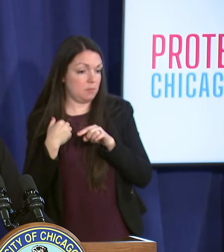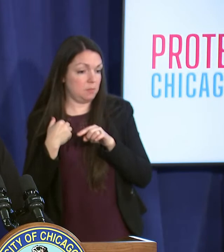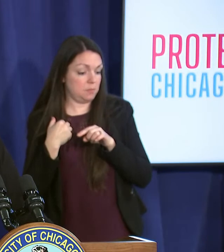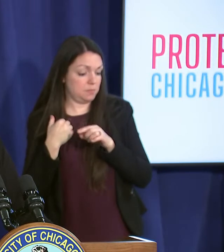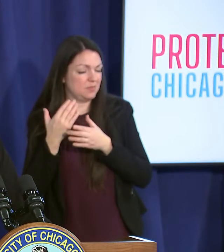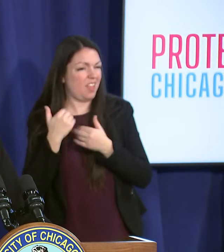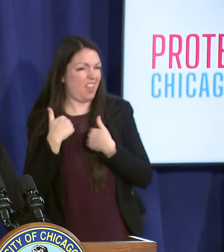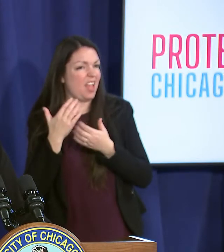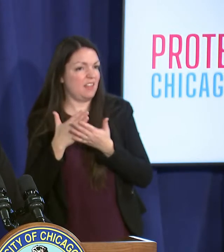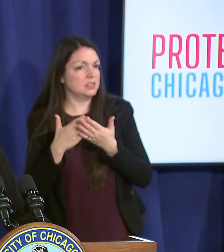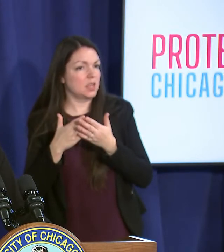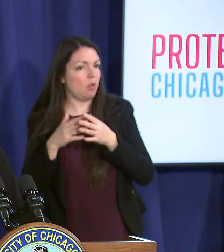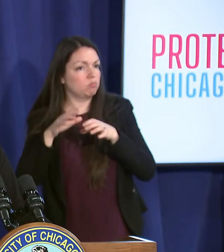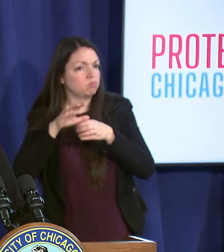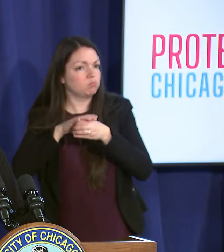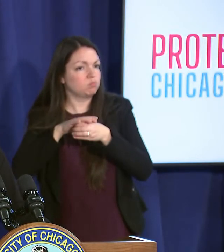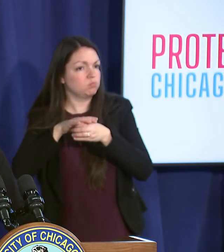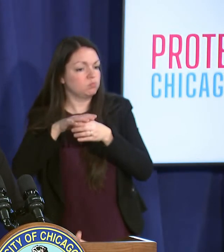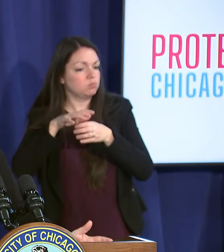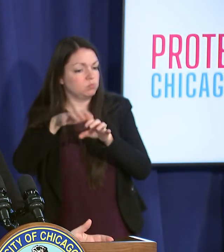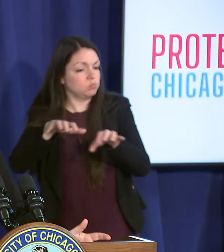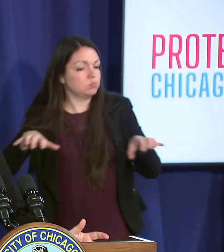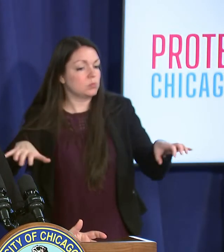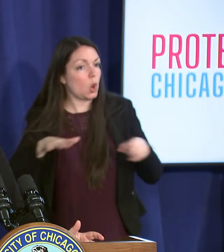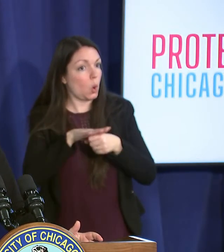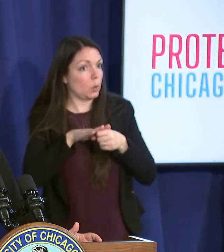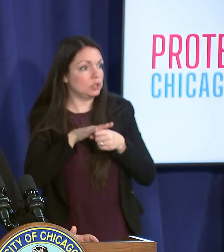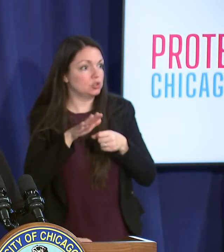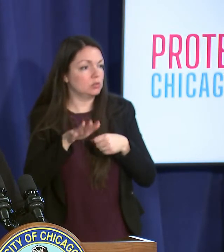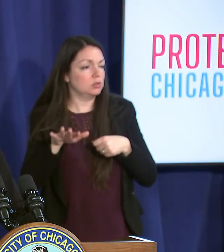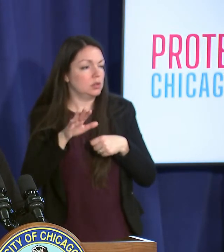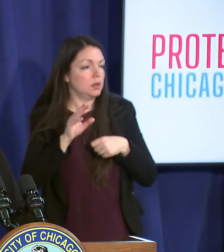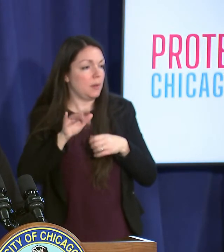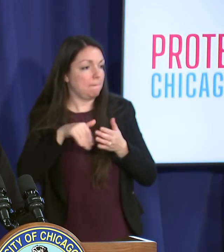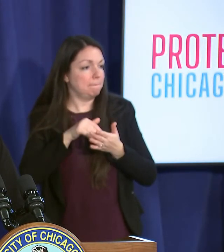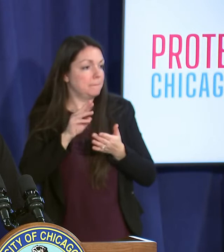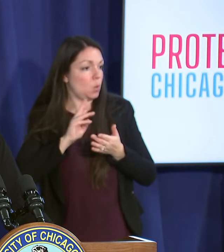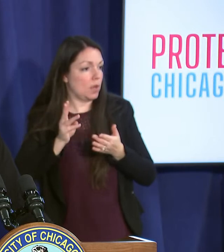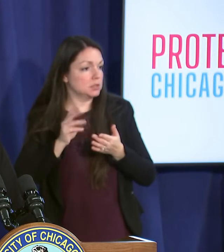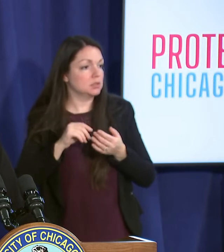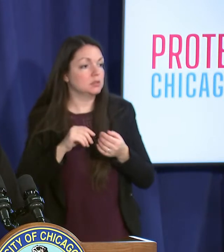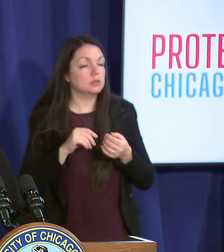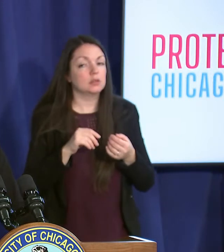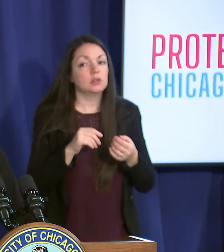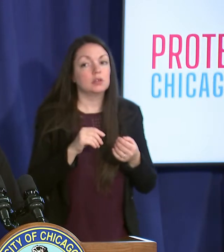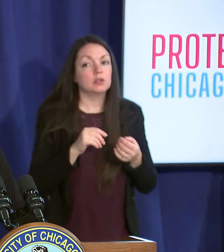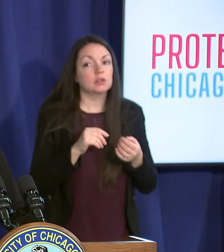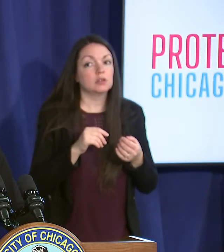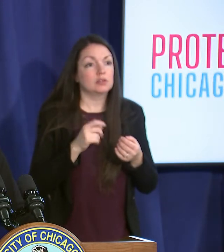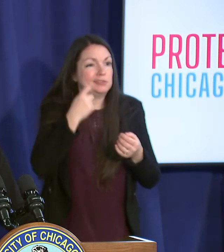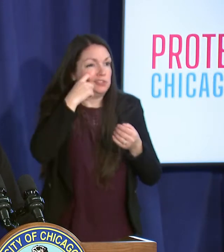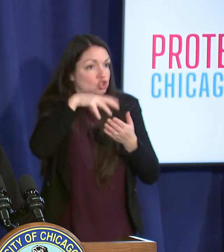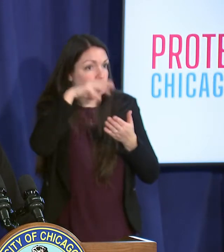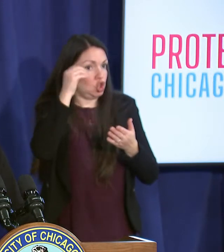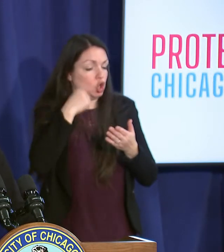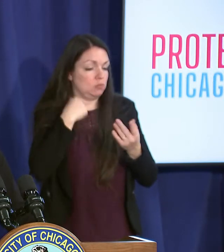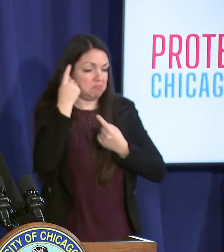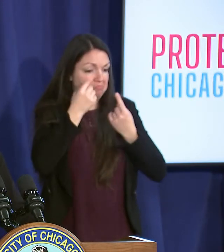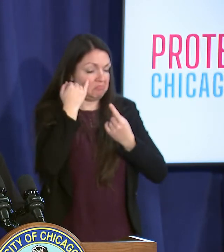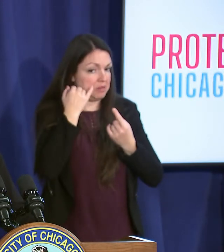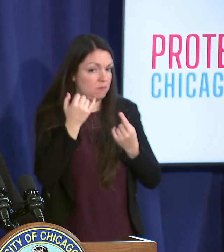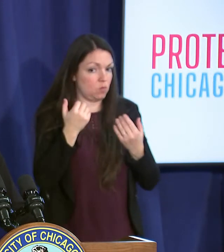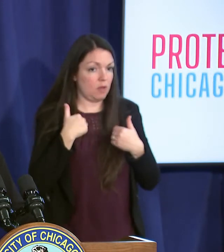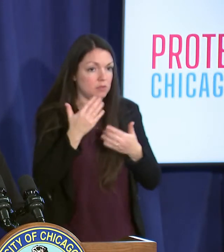branches sort of across the Midwest, is my understanding. So I've only just learned about this myself. So we'll be taking a look at do we have some of